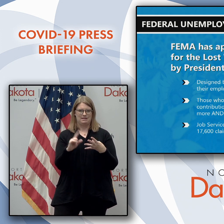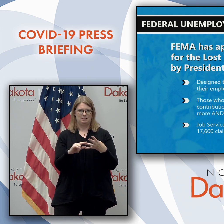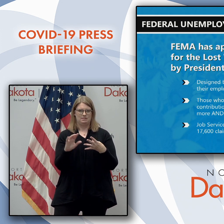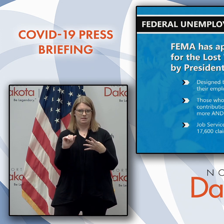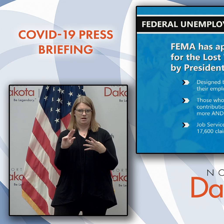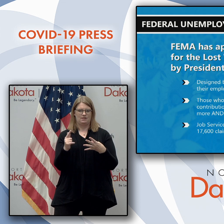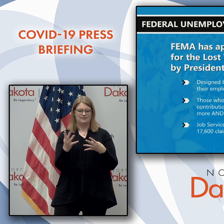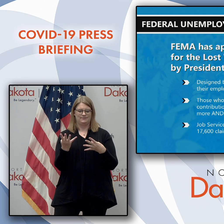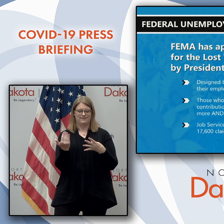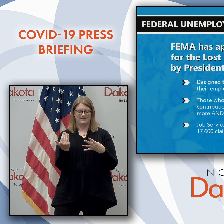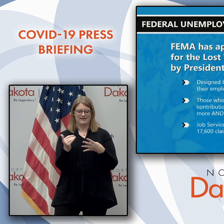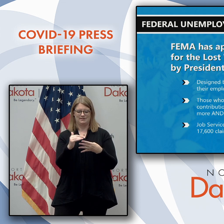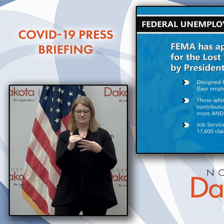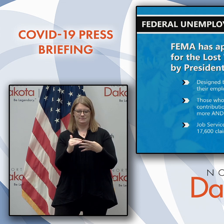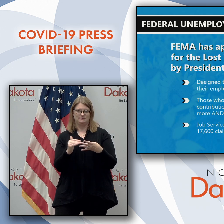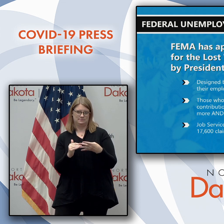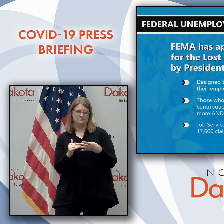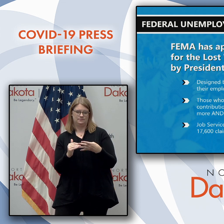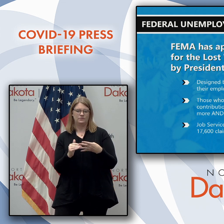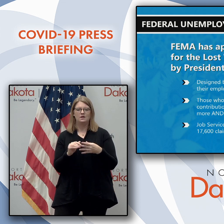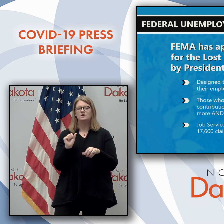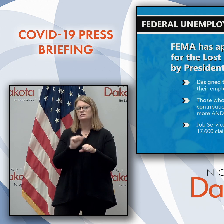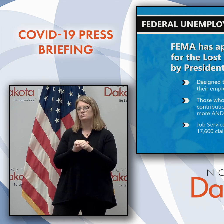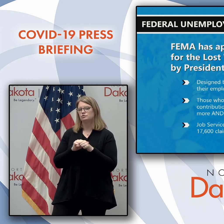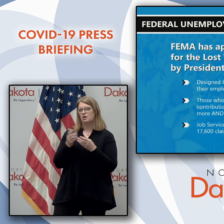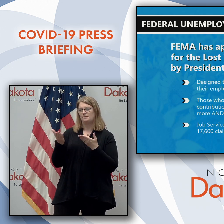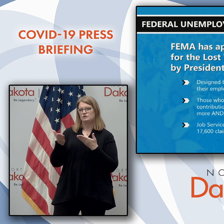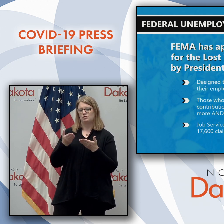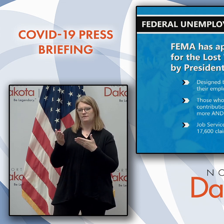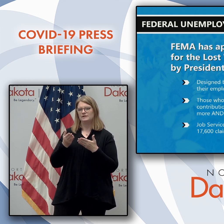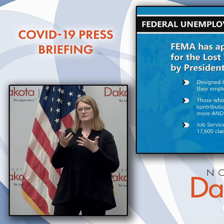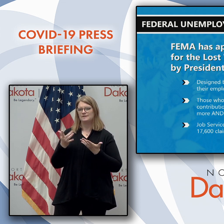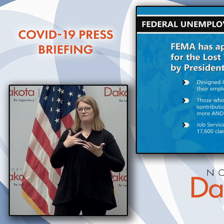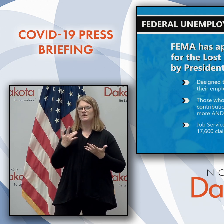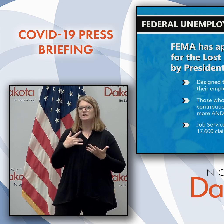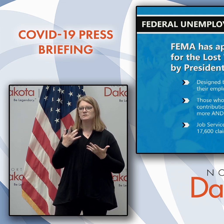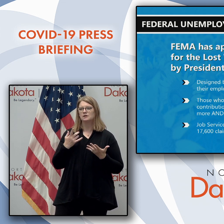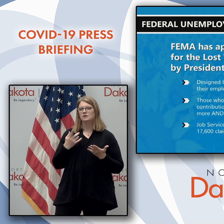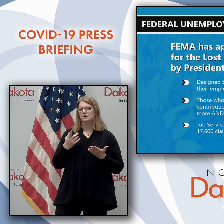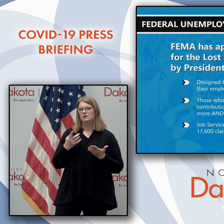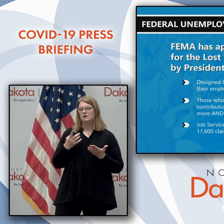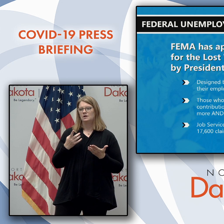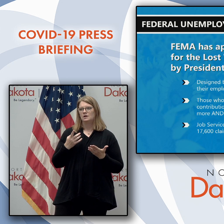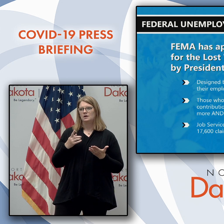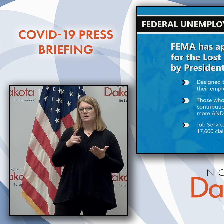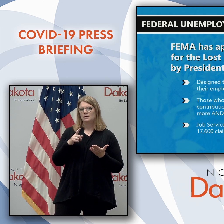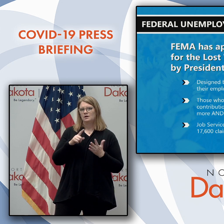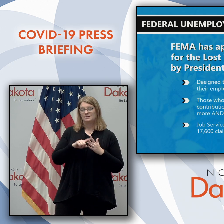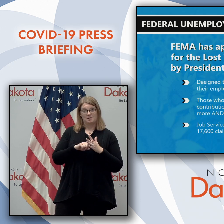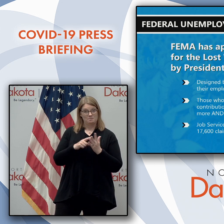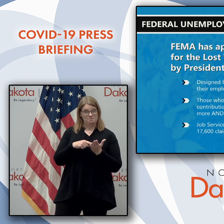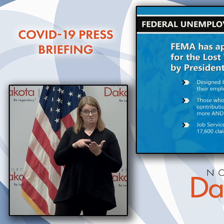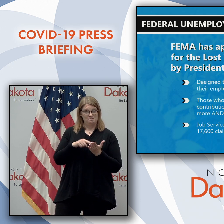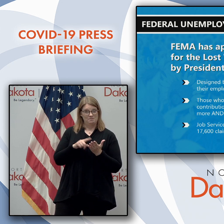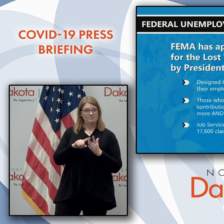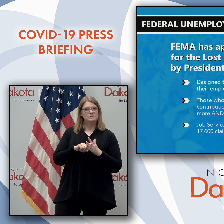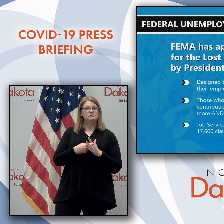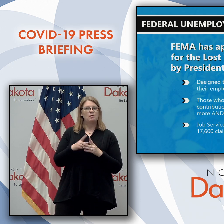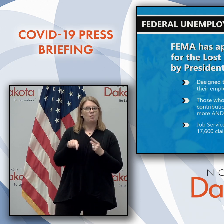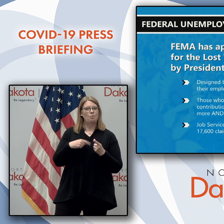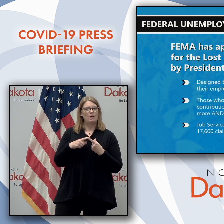weeks. Job Service anticipates that we would have these payments would start going out